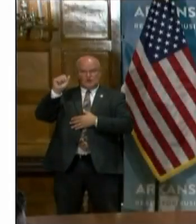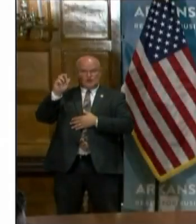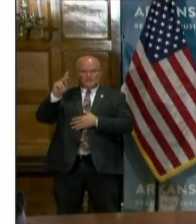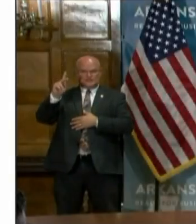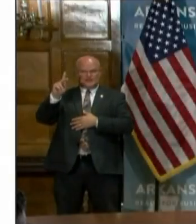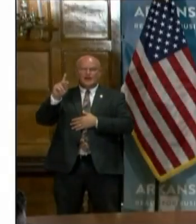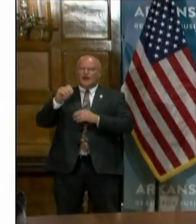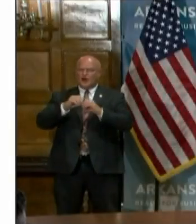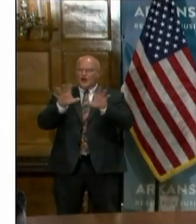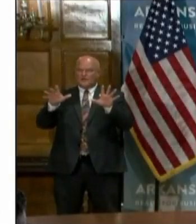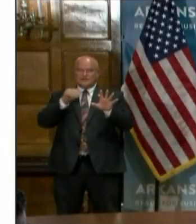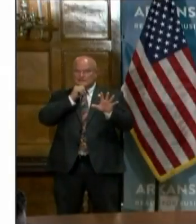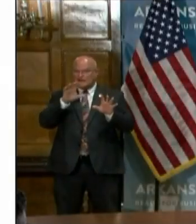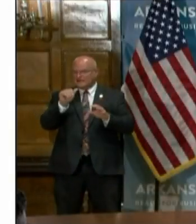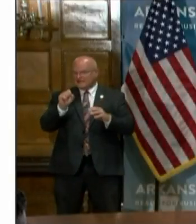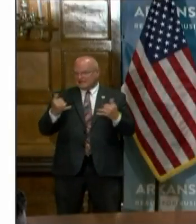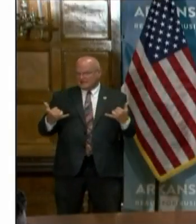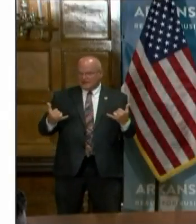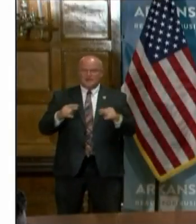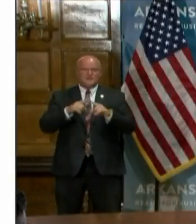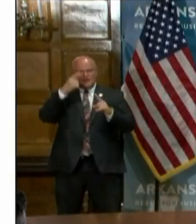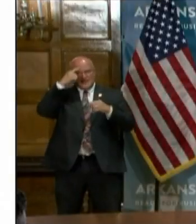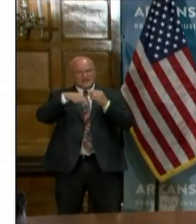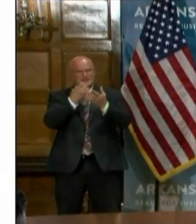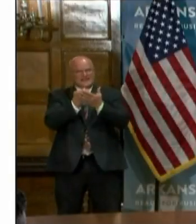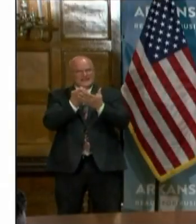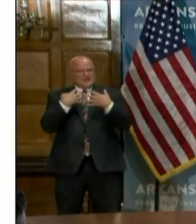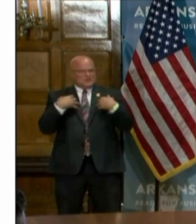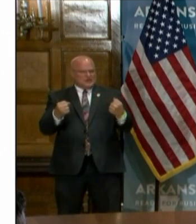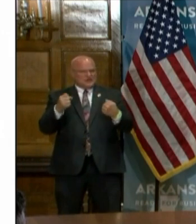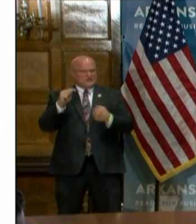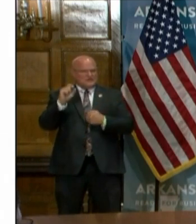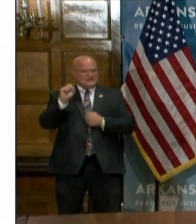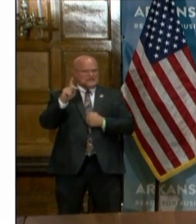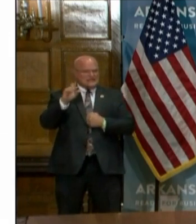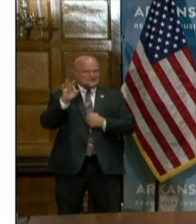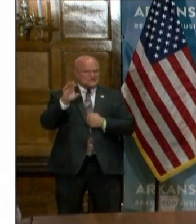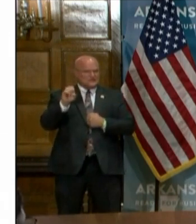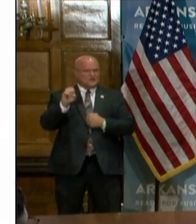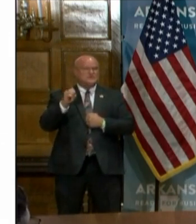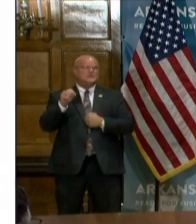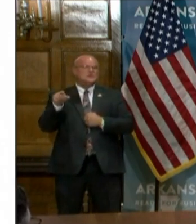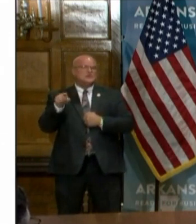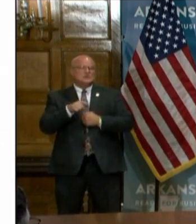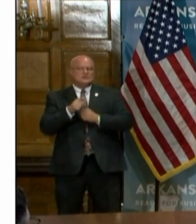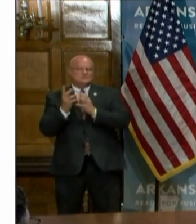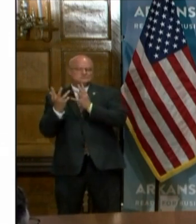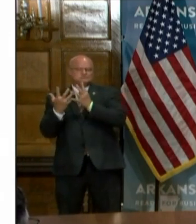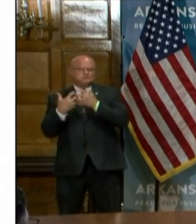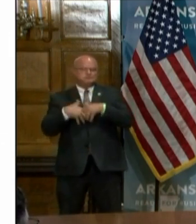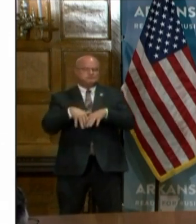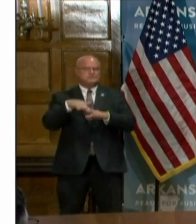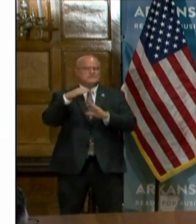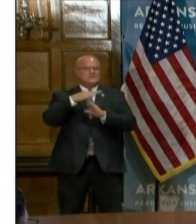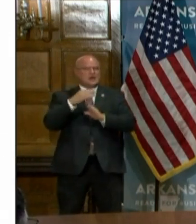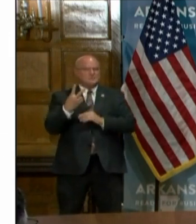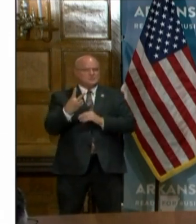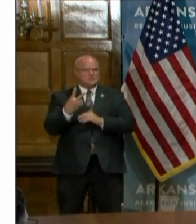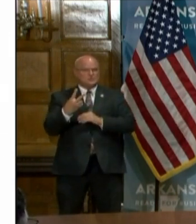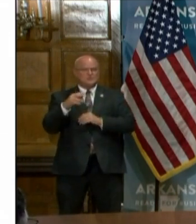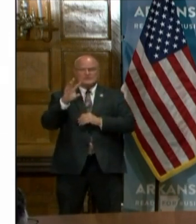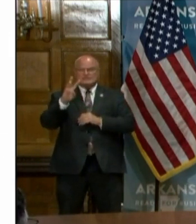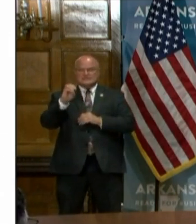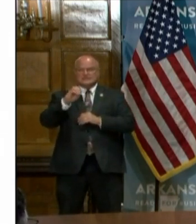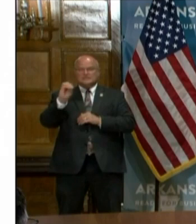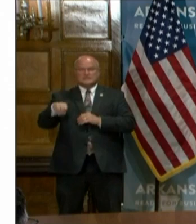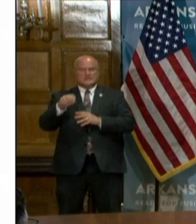Arkansas. Obviously, that's not the case here. But if you think about the Economic Recovery Task Force, you can kind of blend those top two together, and you're looking at